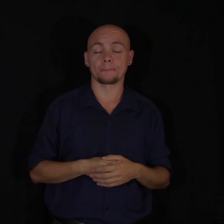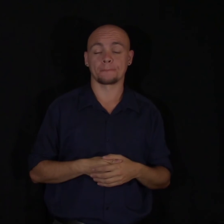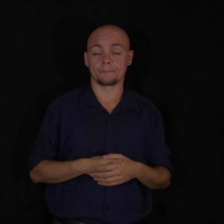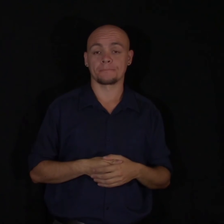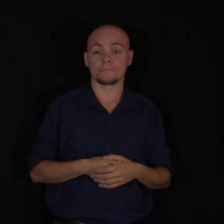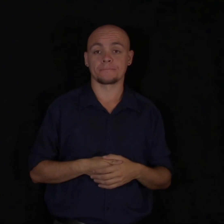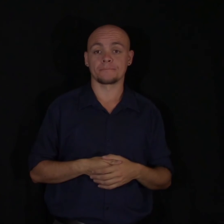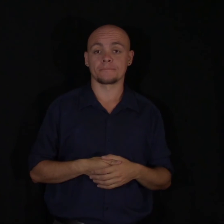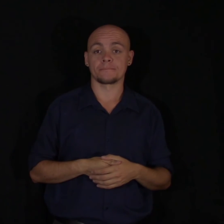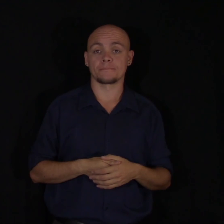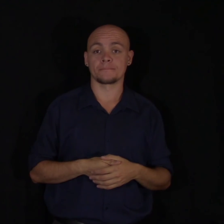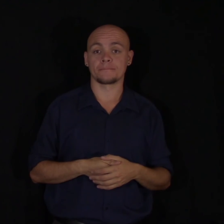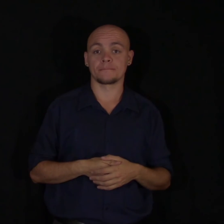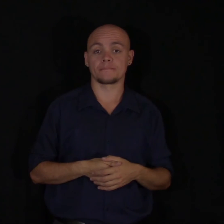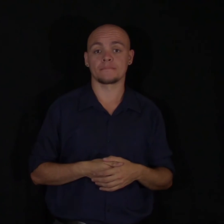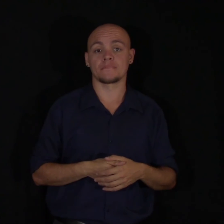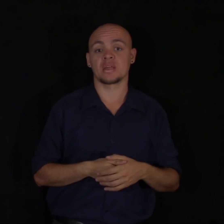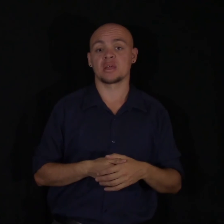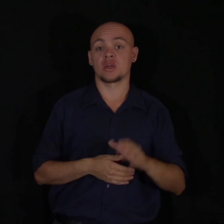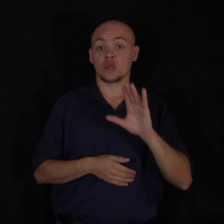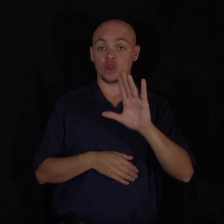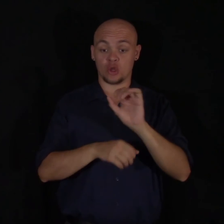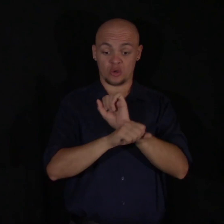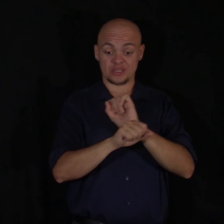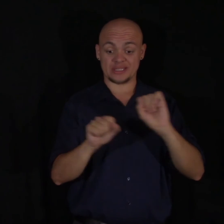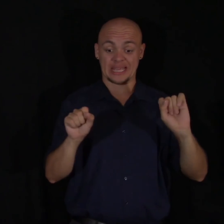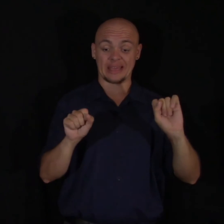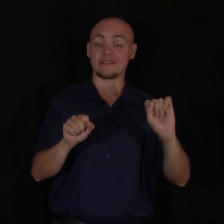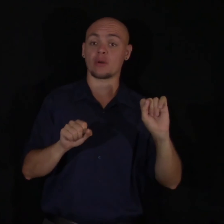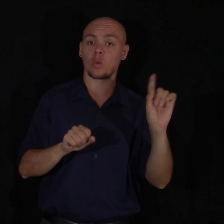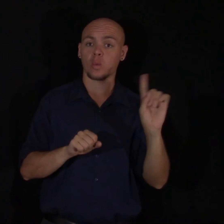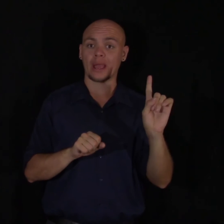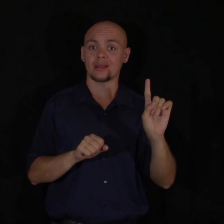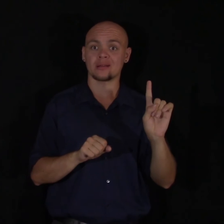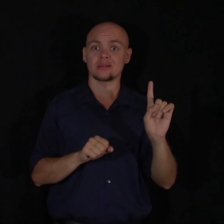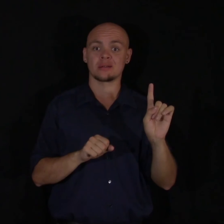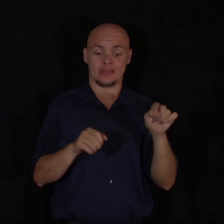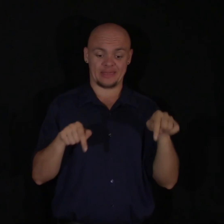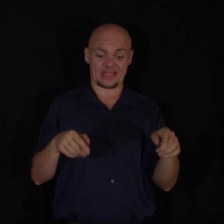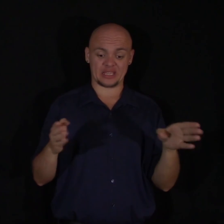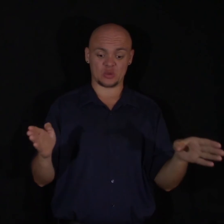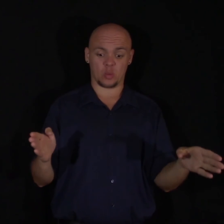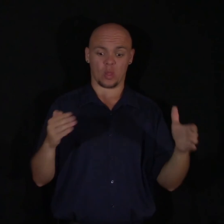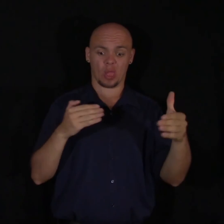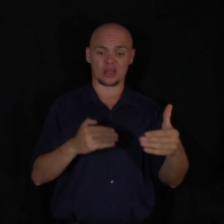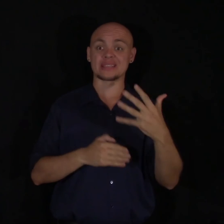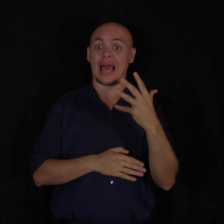Do you know where your salvation is? It's not outside these walls.